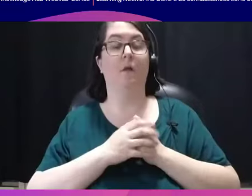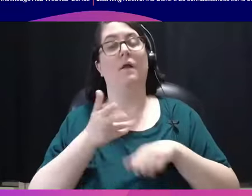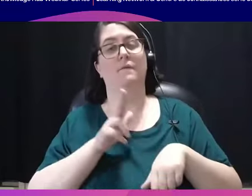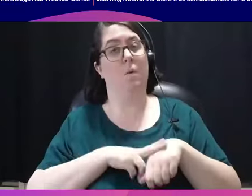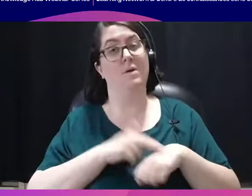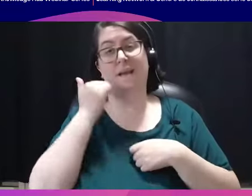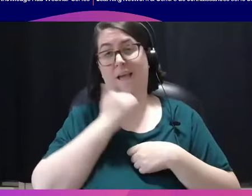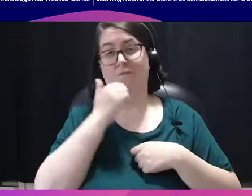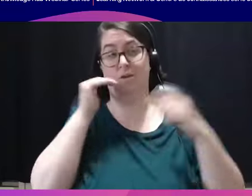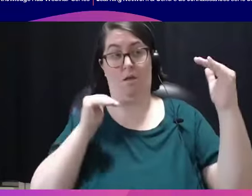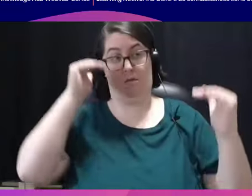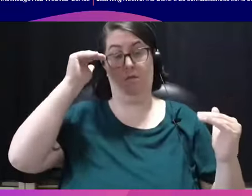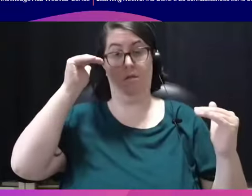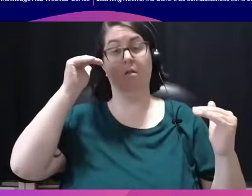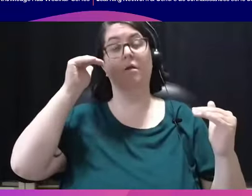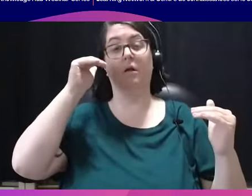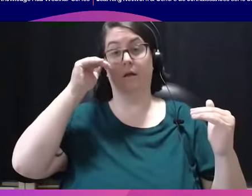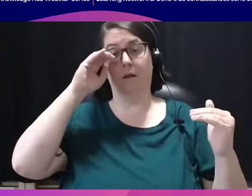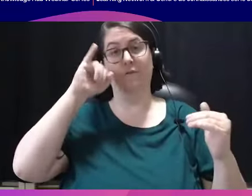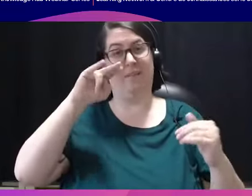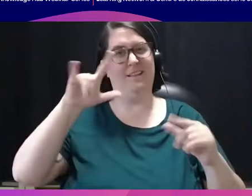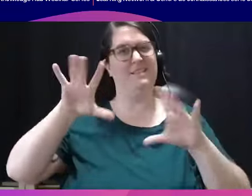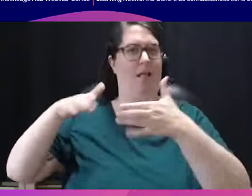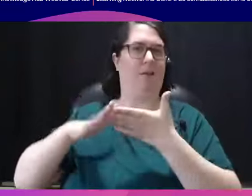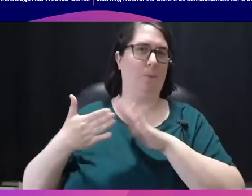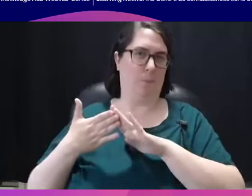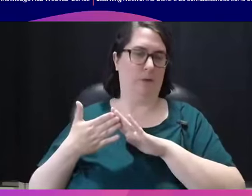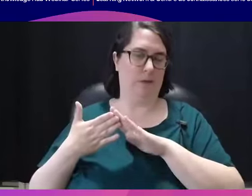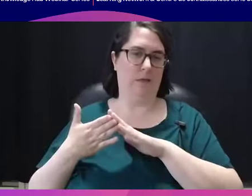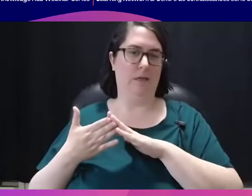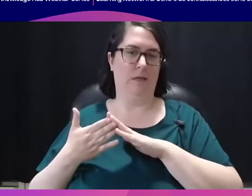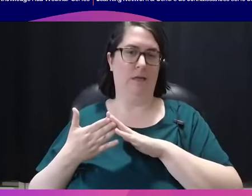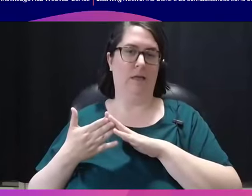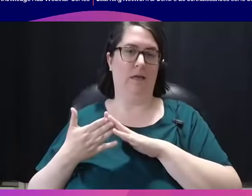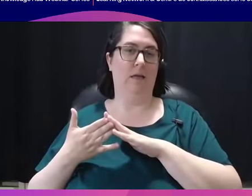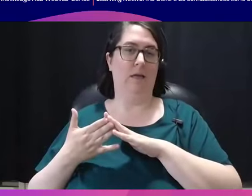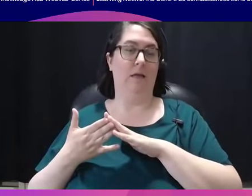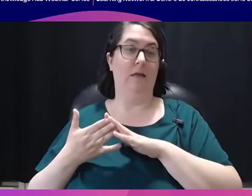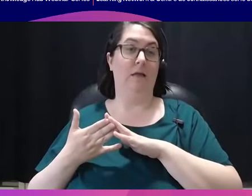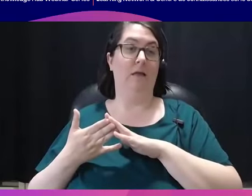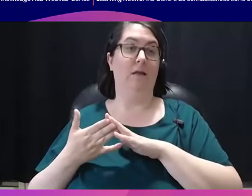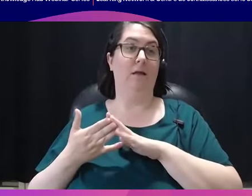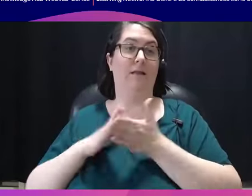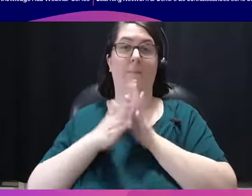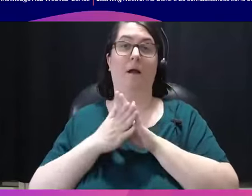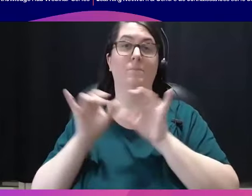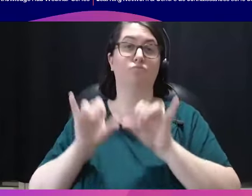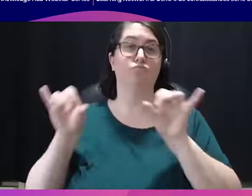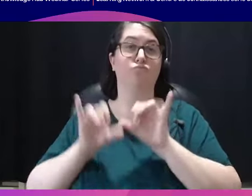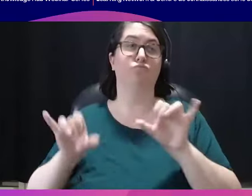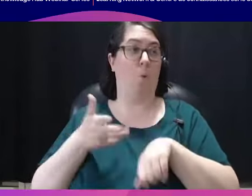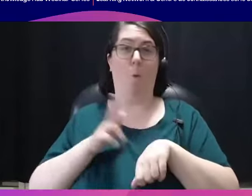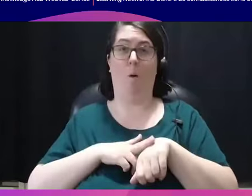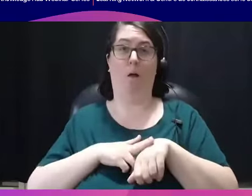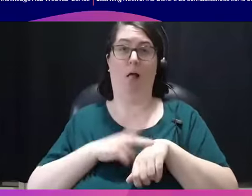everyday misogyny in the incel community means that misogyny is routine. It's